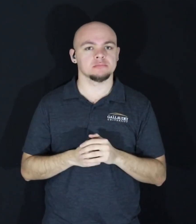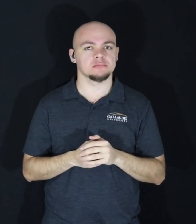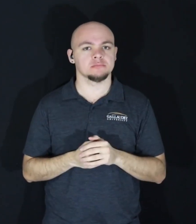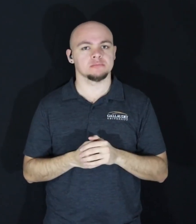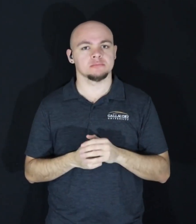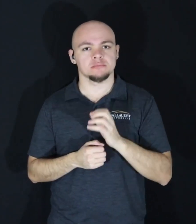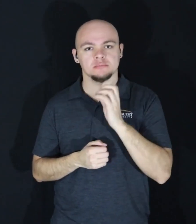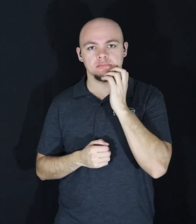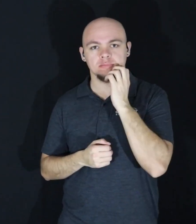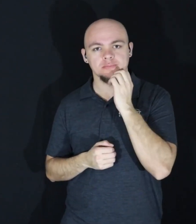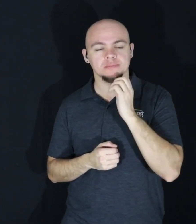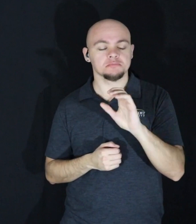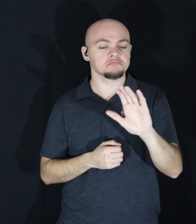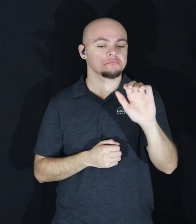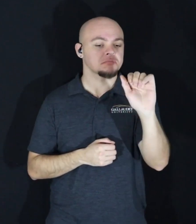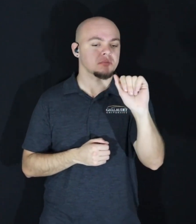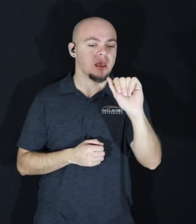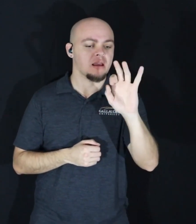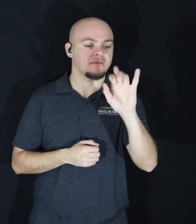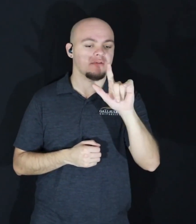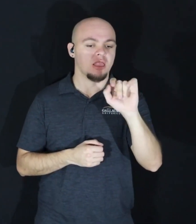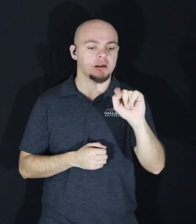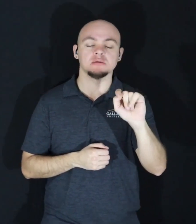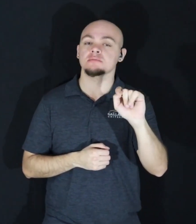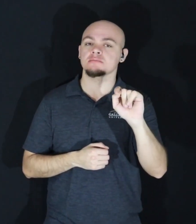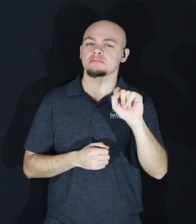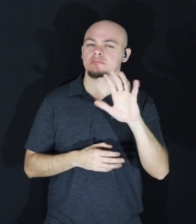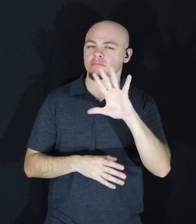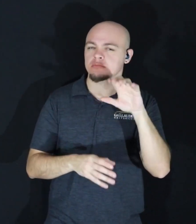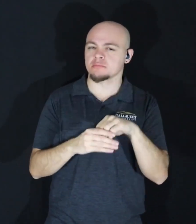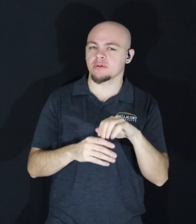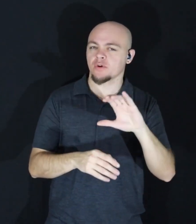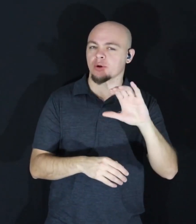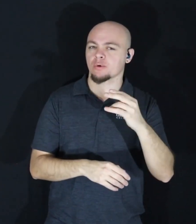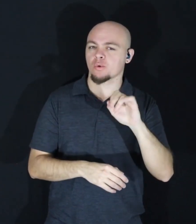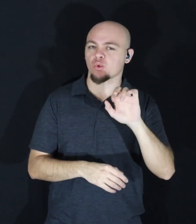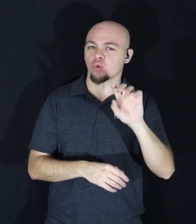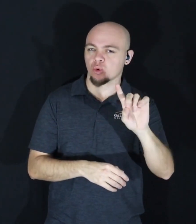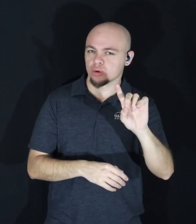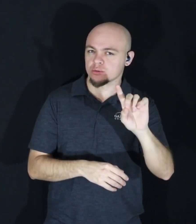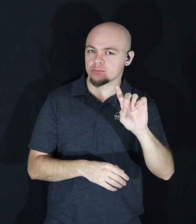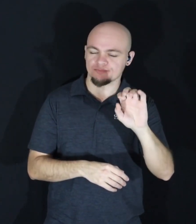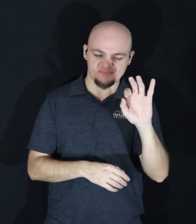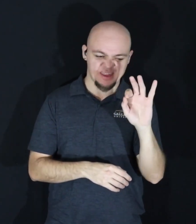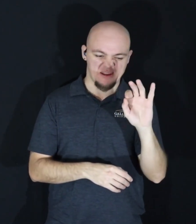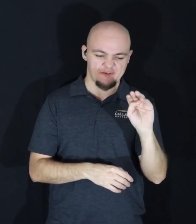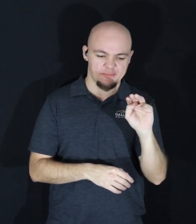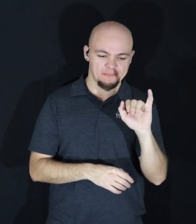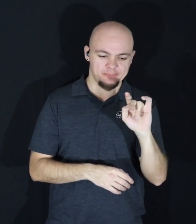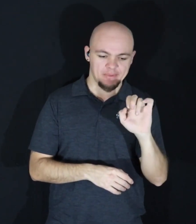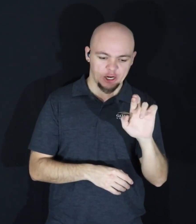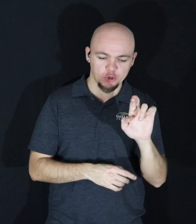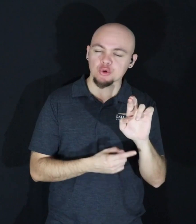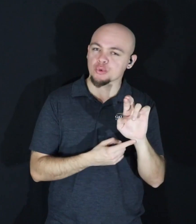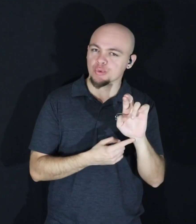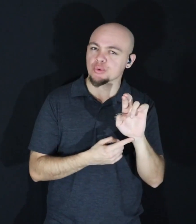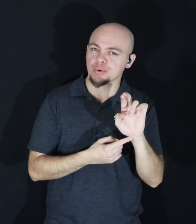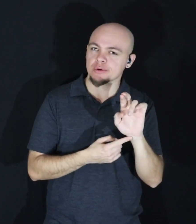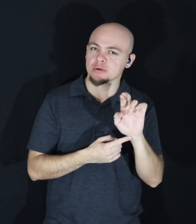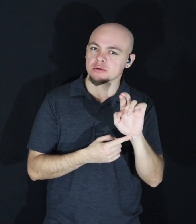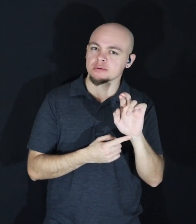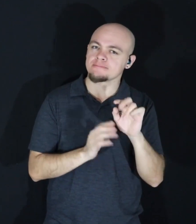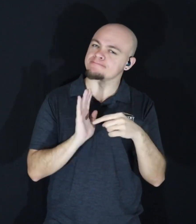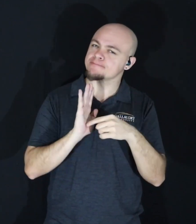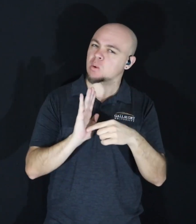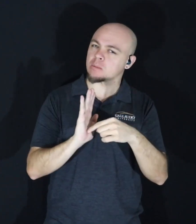My A flat, it's also part of another chord called F minor. It often represents sadness